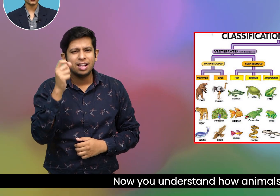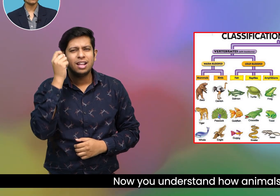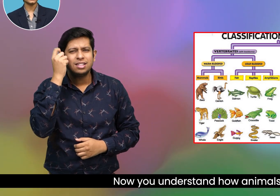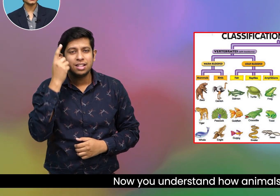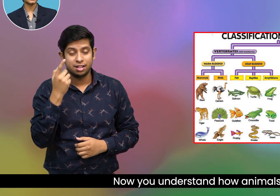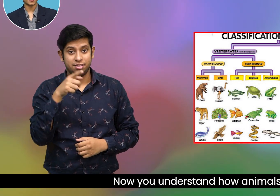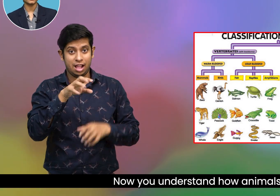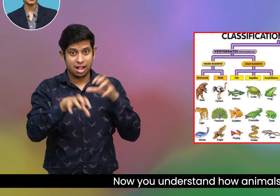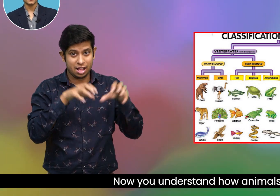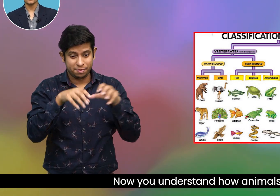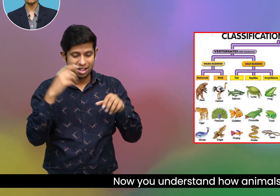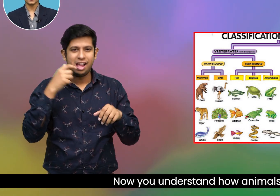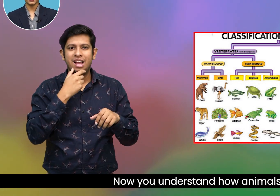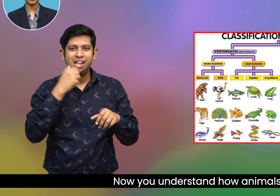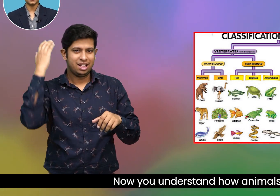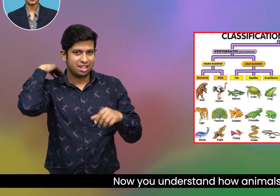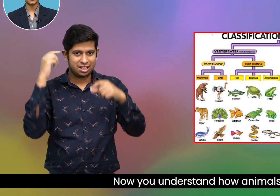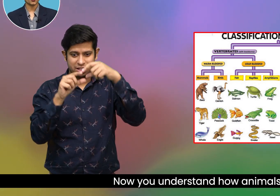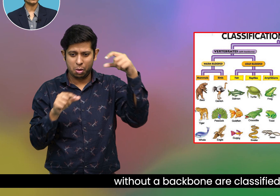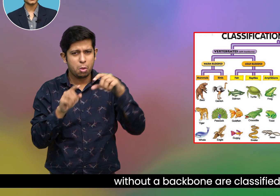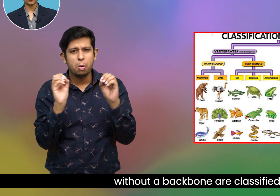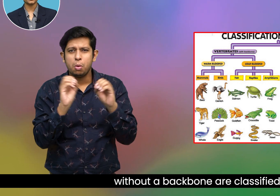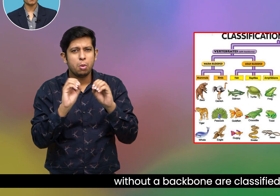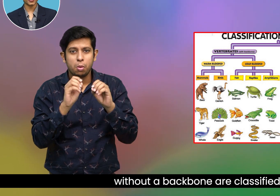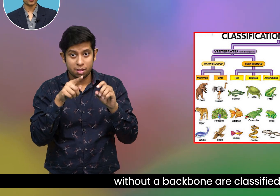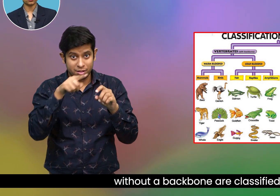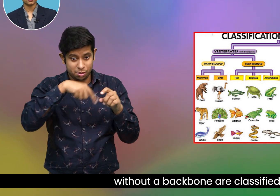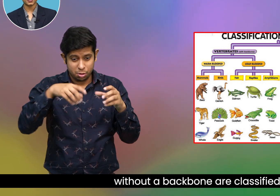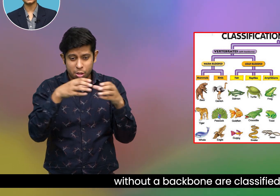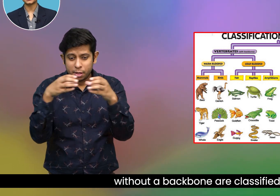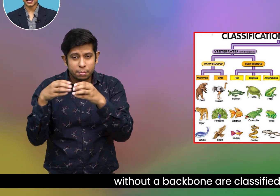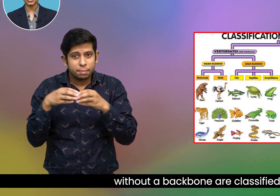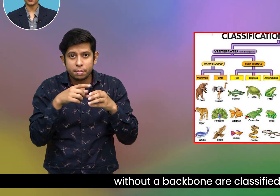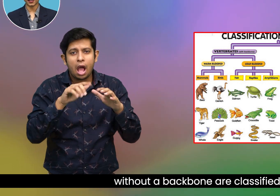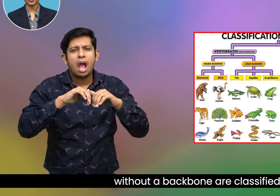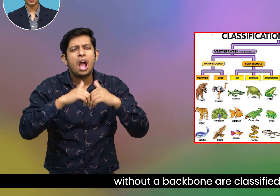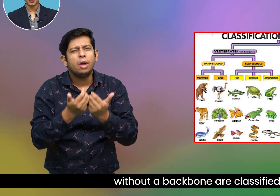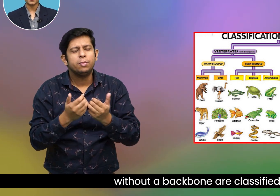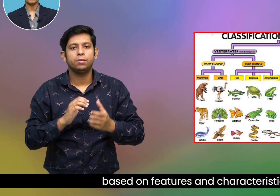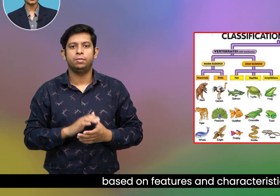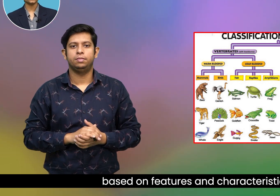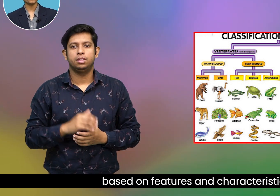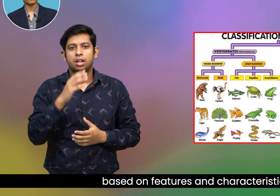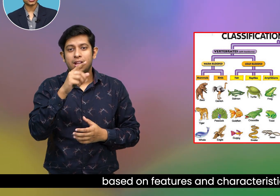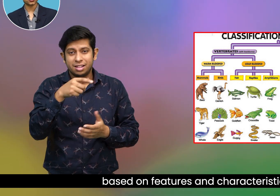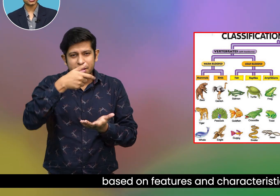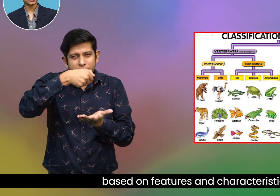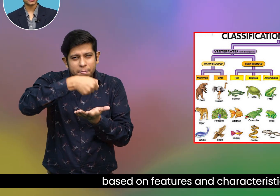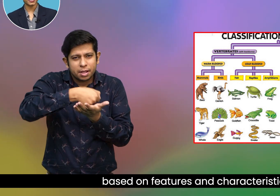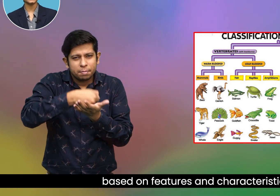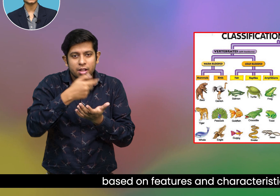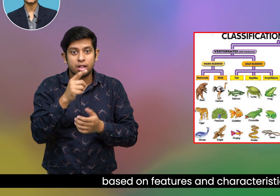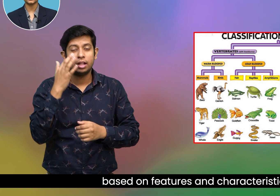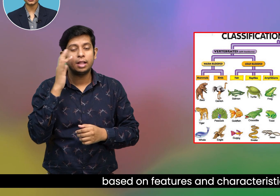Now you understand how animals without a backbone are classified based on